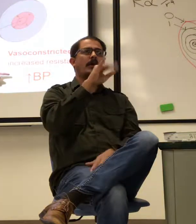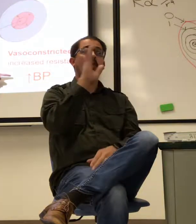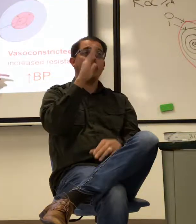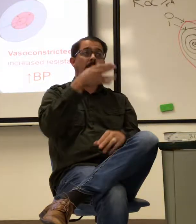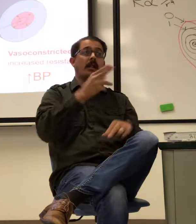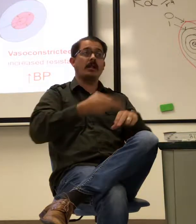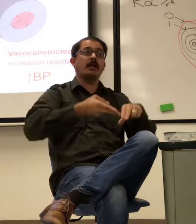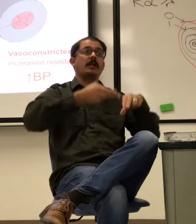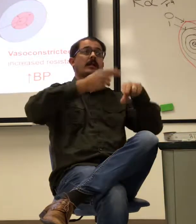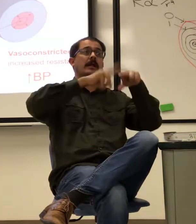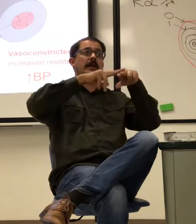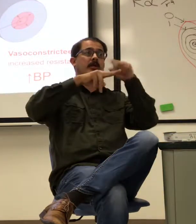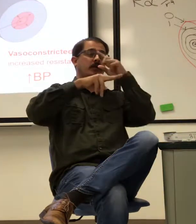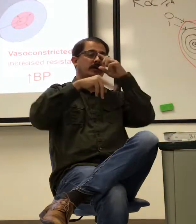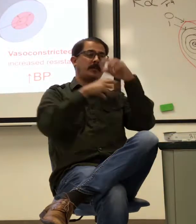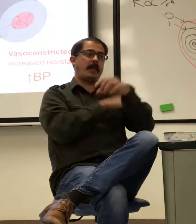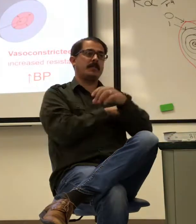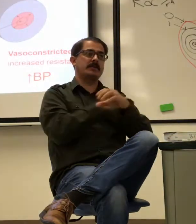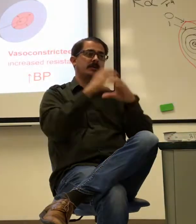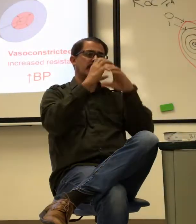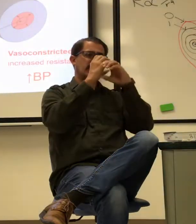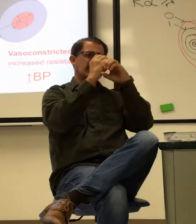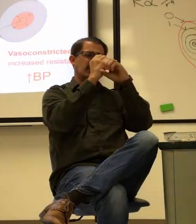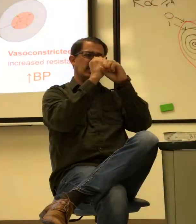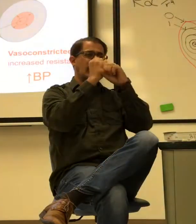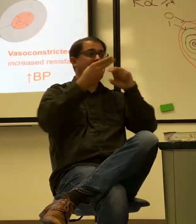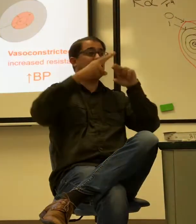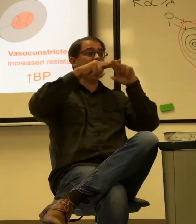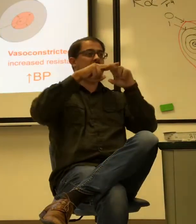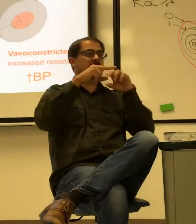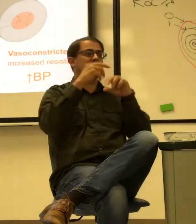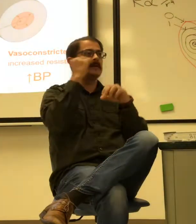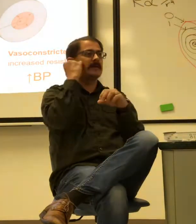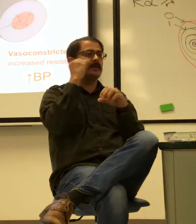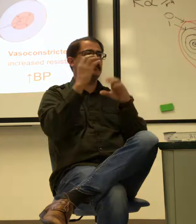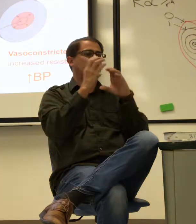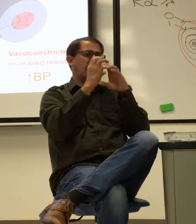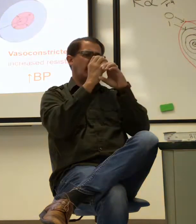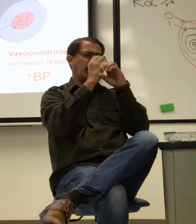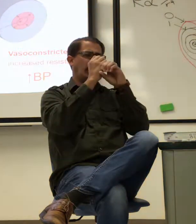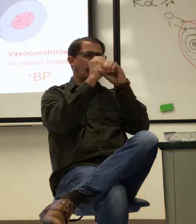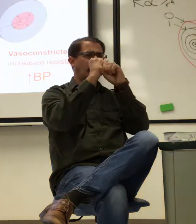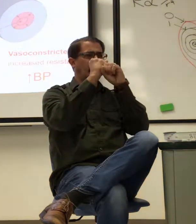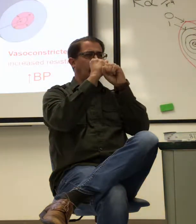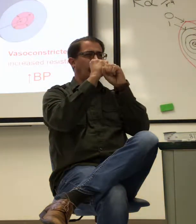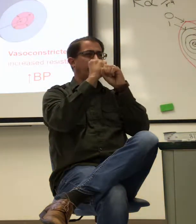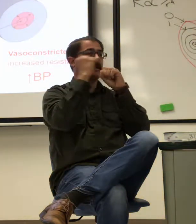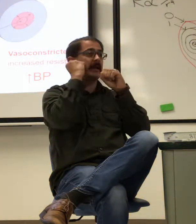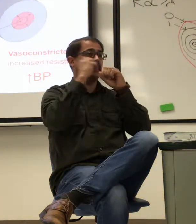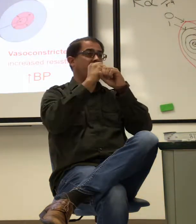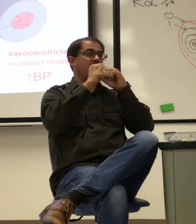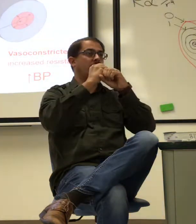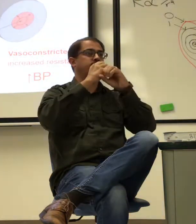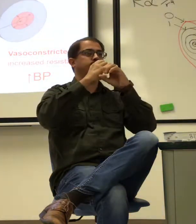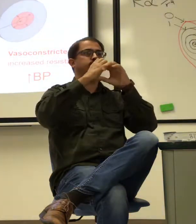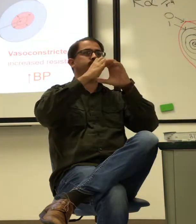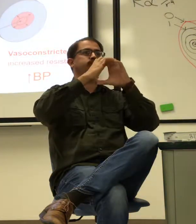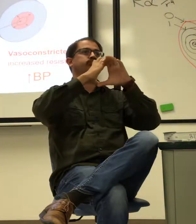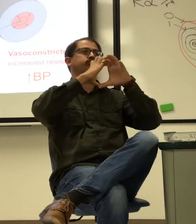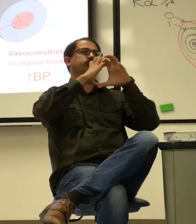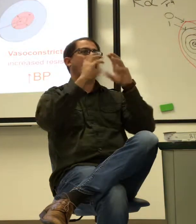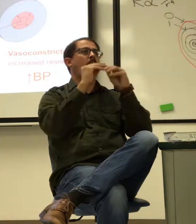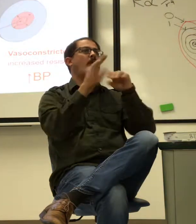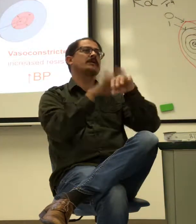increase in systemic blood pressure. In a dilated state in the arterioles, you decrease the resistance to blood flow. You